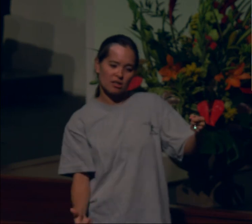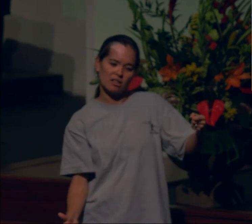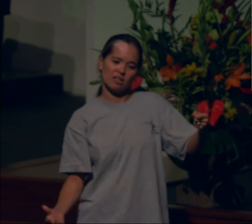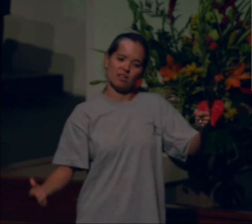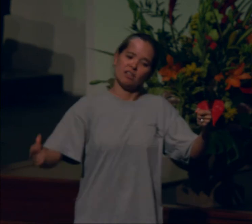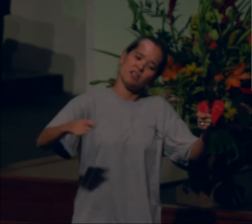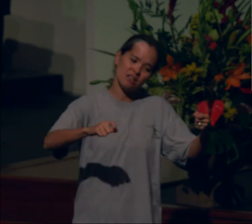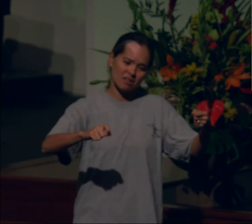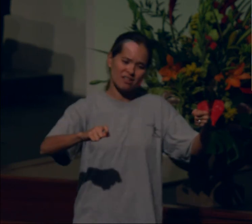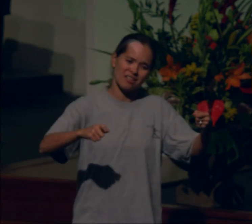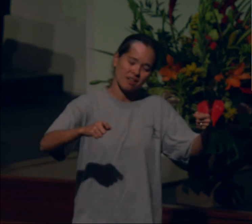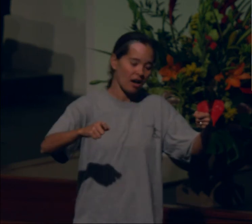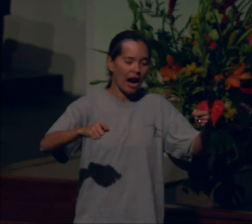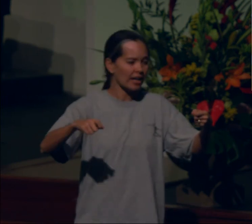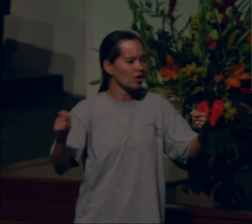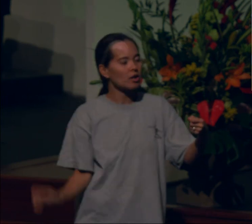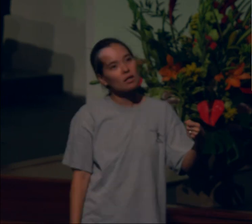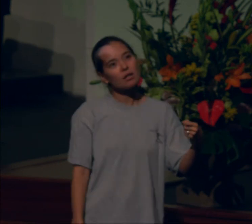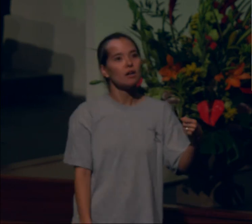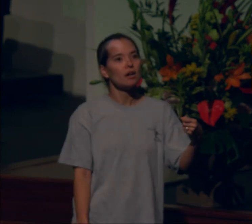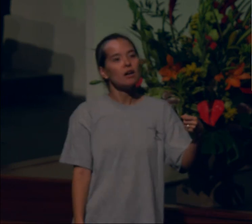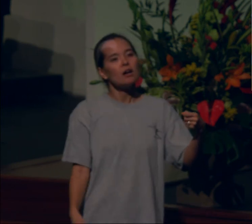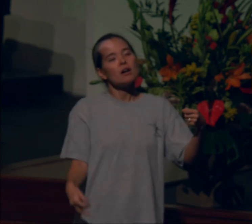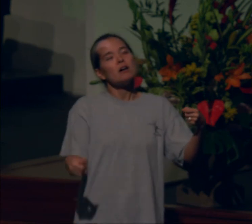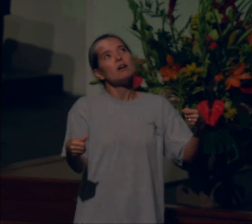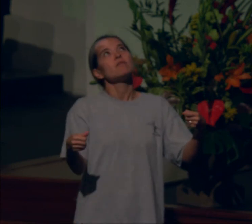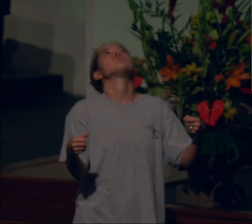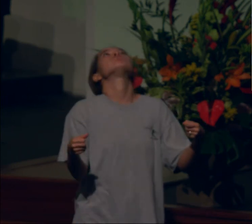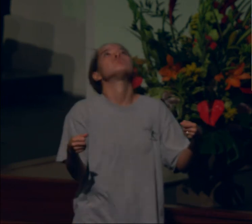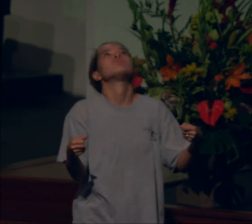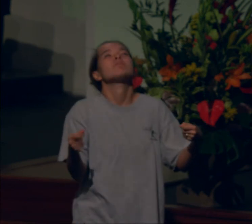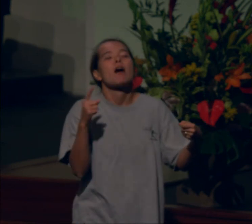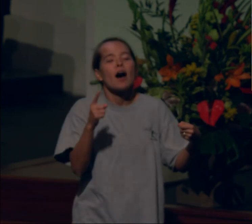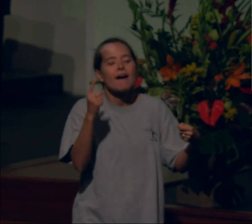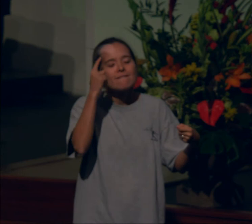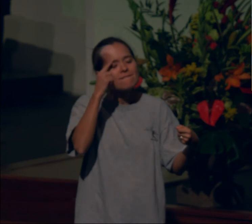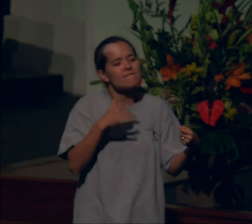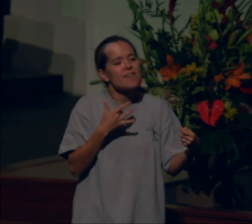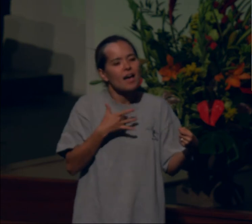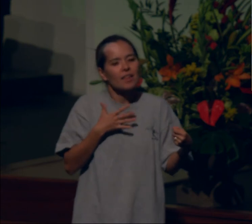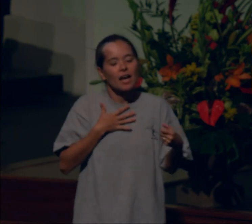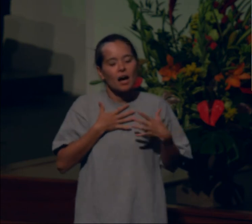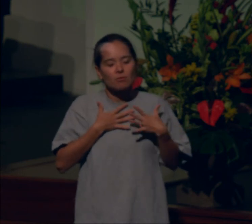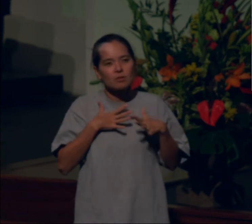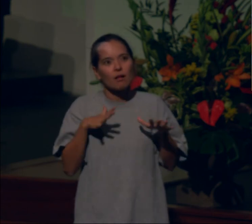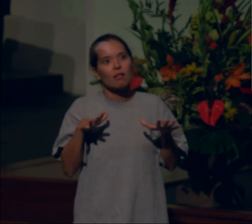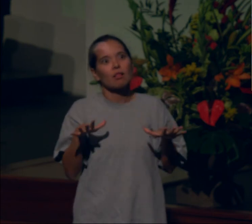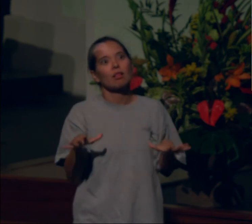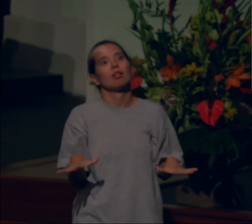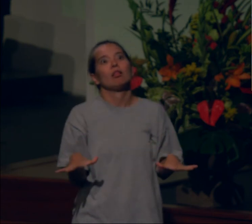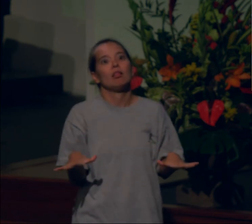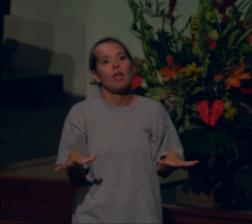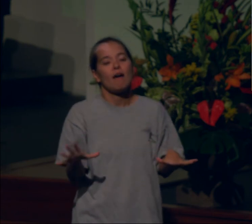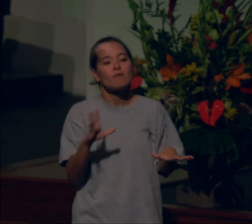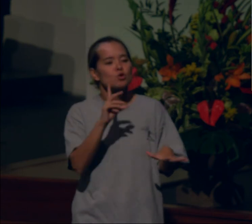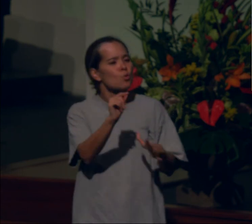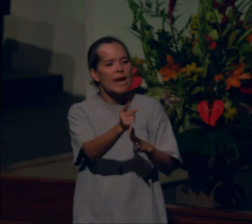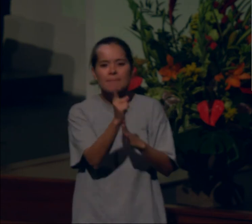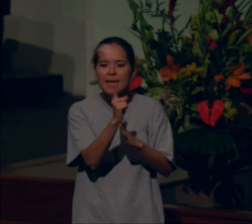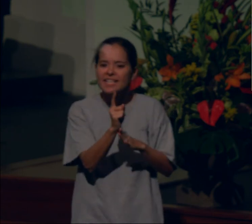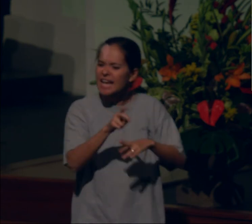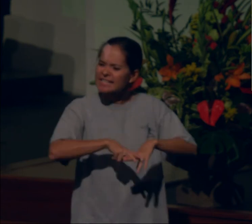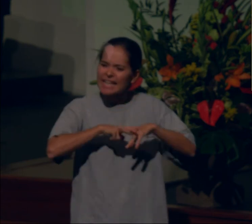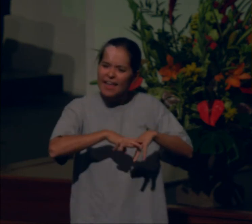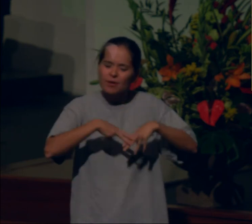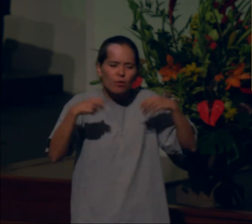key in the ignition and start it. I laid my head against the headrest, and it just felt like I was melting into the seat. And for 20 minutes, I sat there in